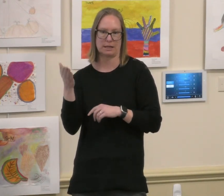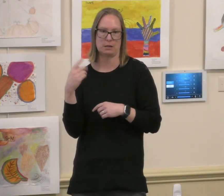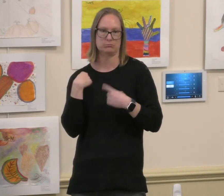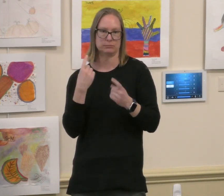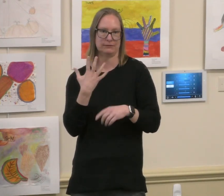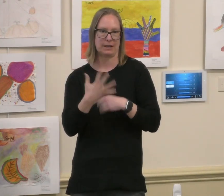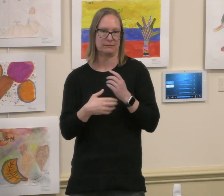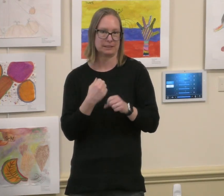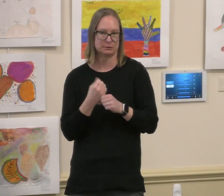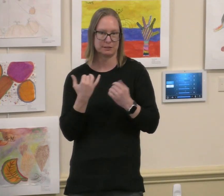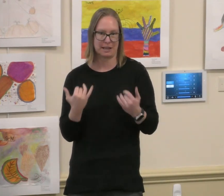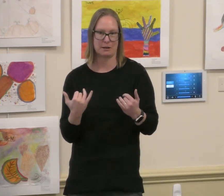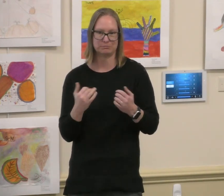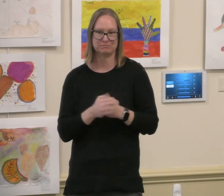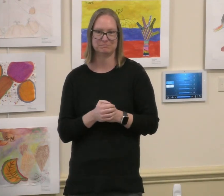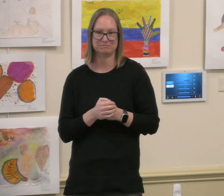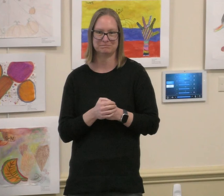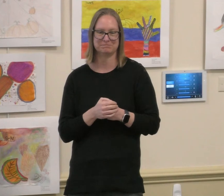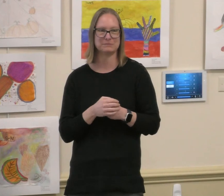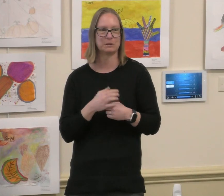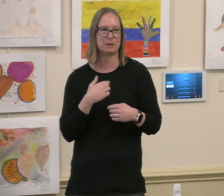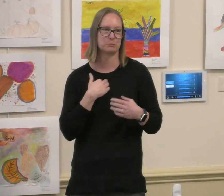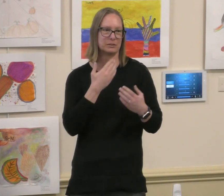and deaf culture there for 5 years now.